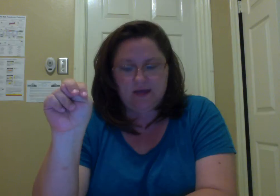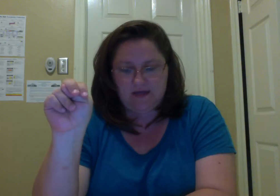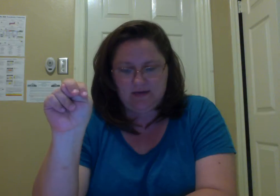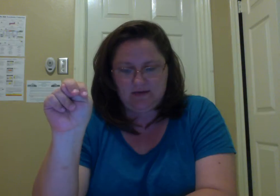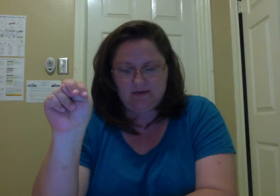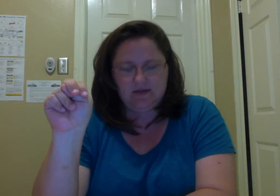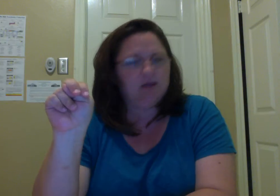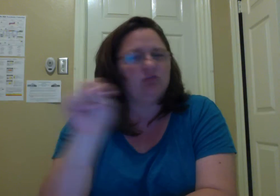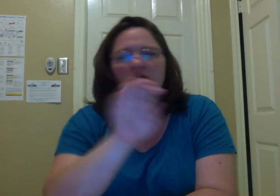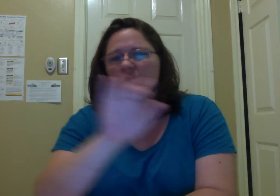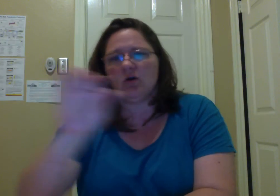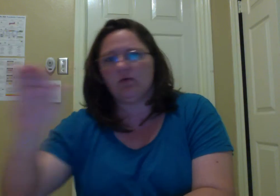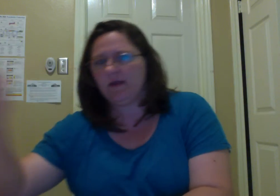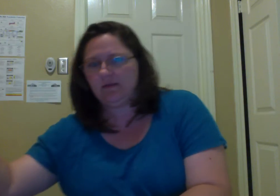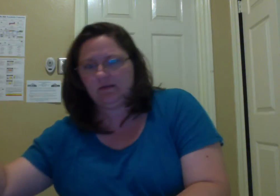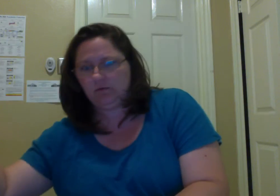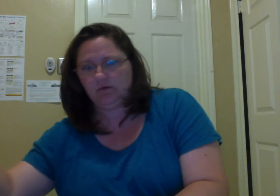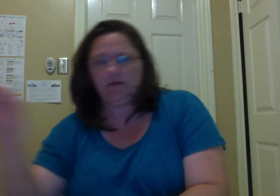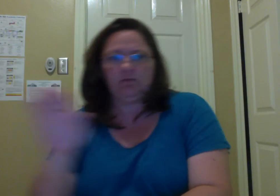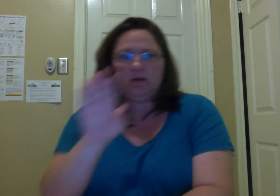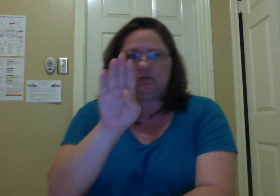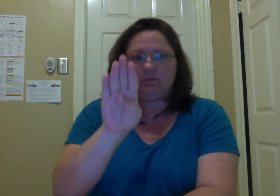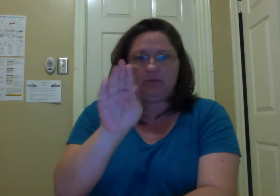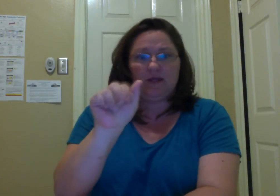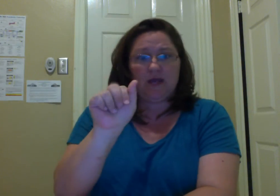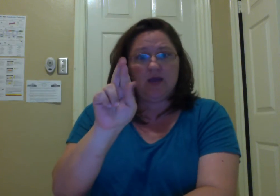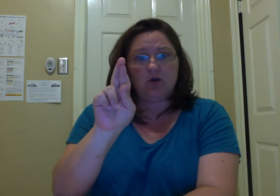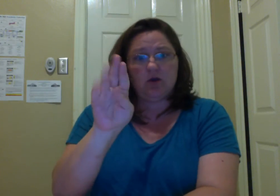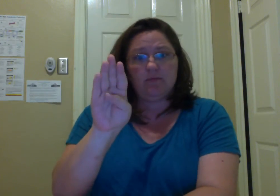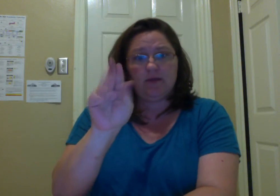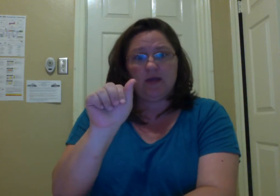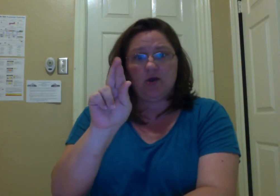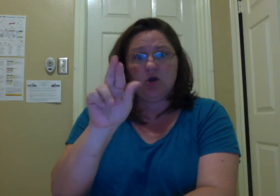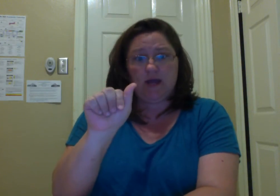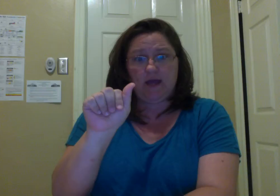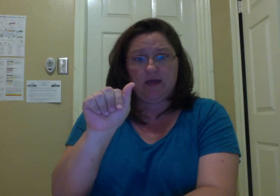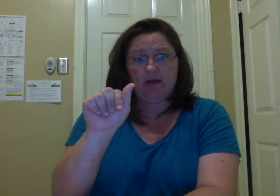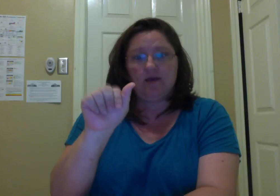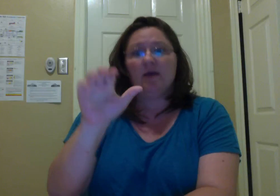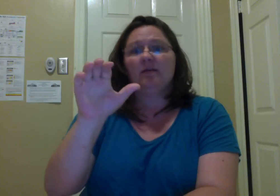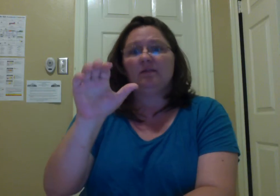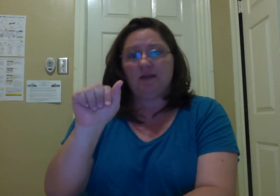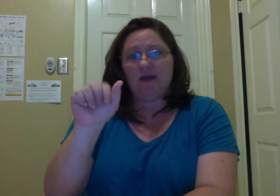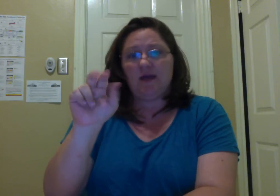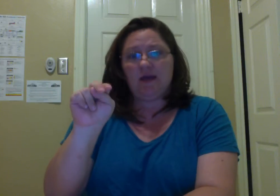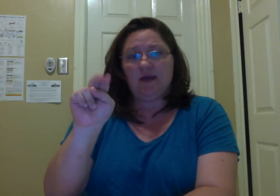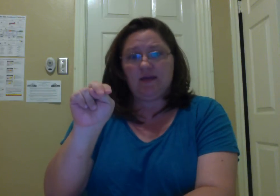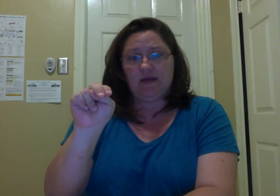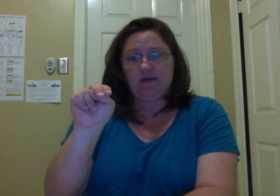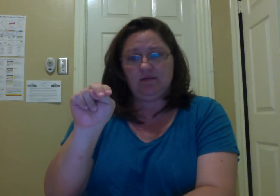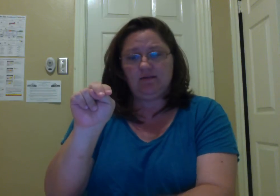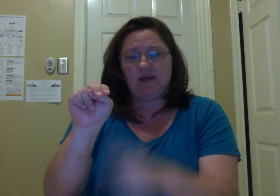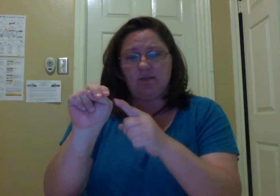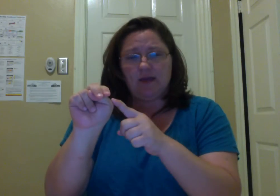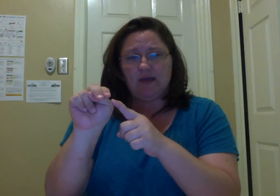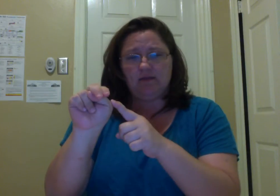C-A-N-N-O-N. Don't go like this when you're finger spelling. Just B-A-R-B-A-R-A. C-A-N-N. See how my N's, I